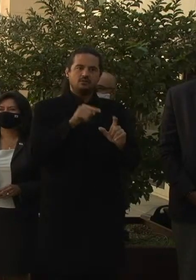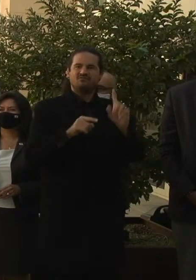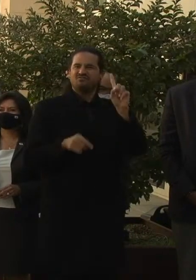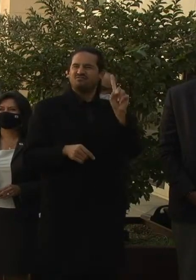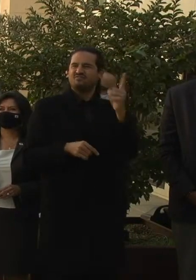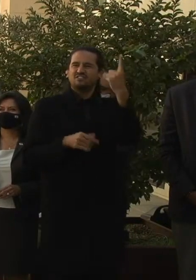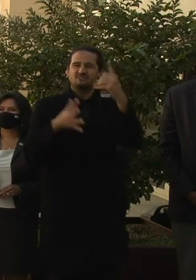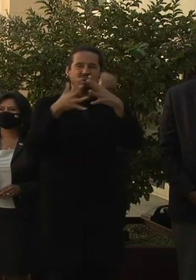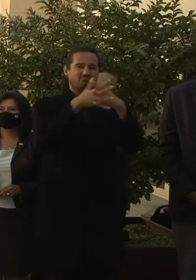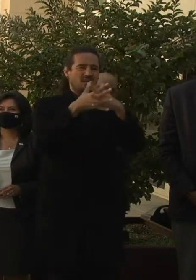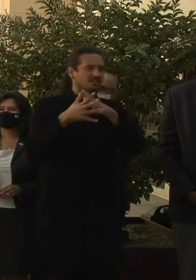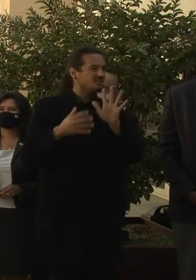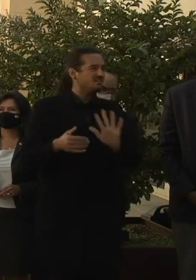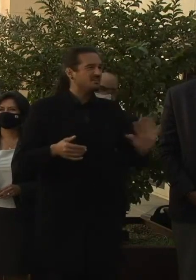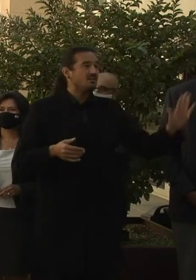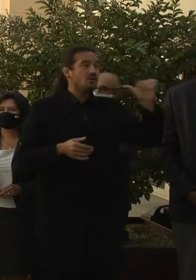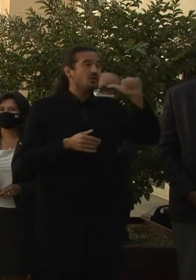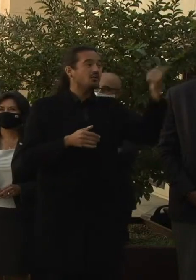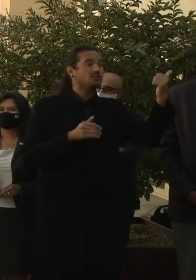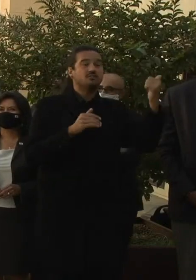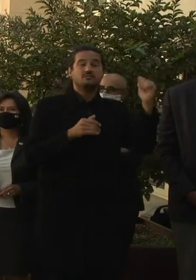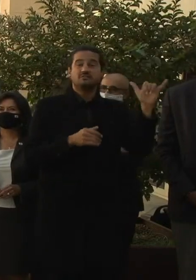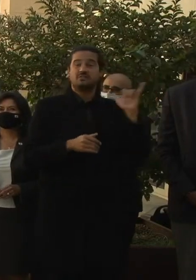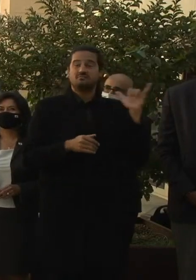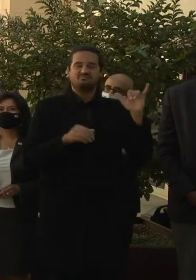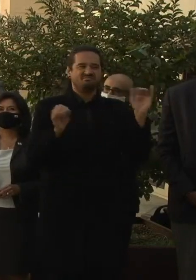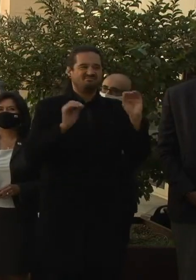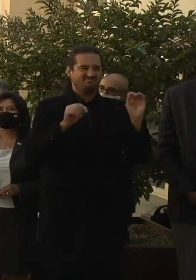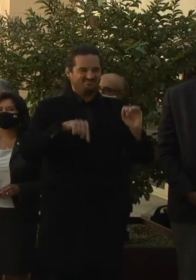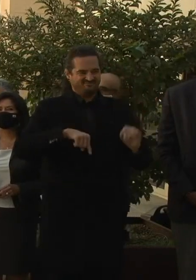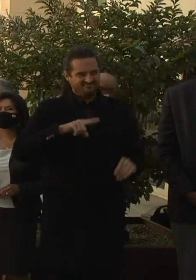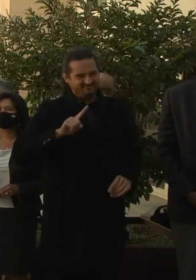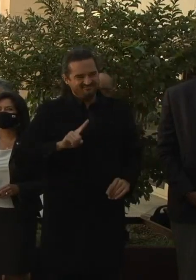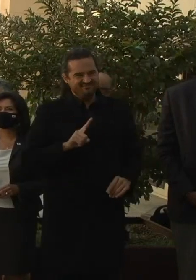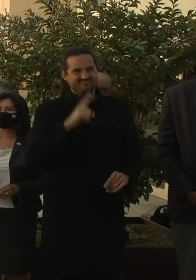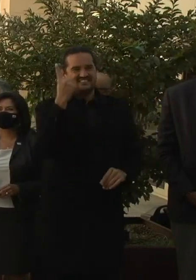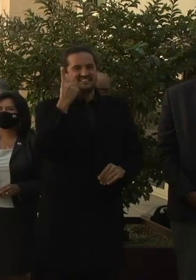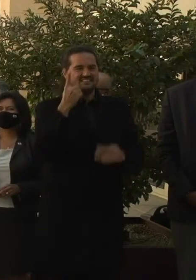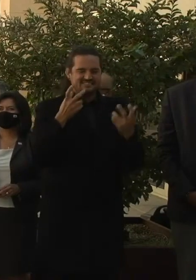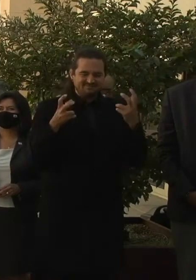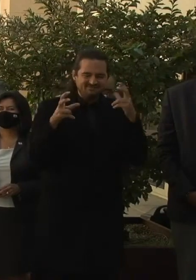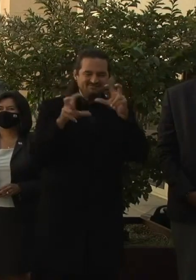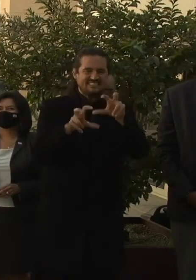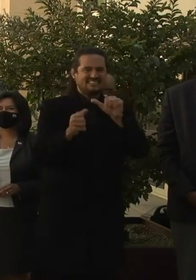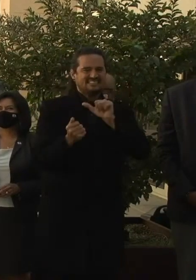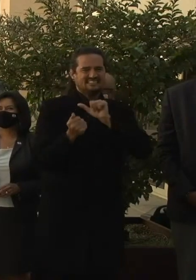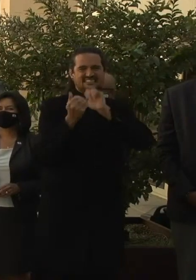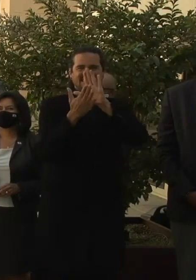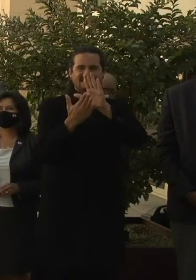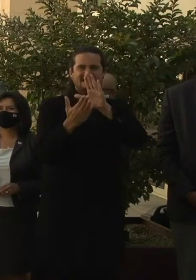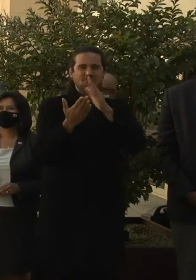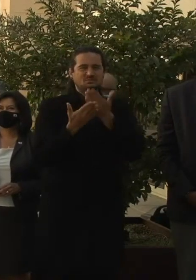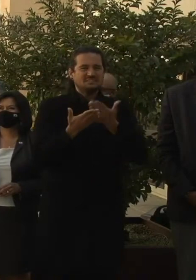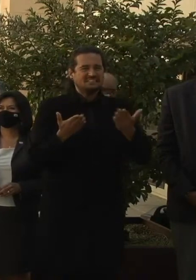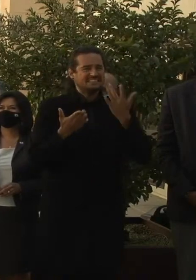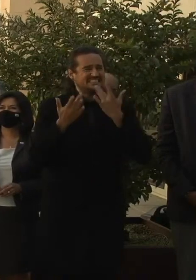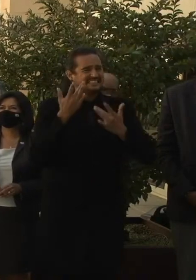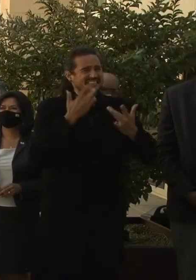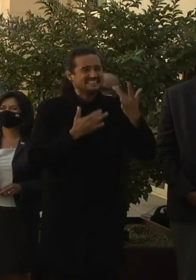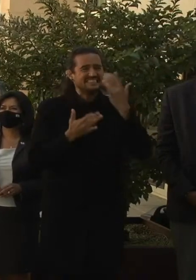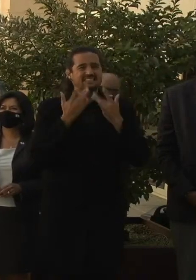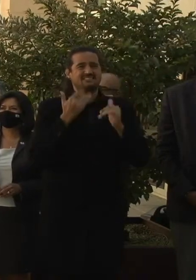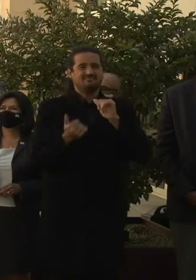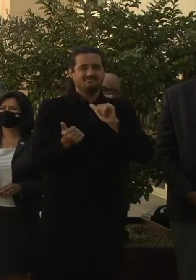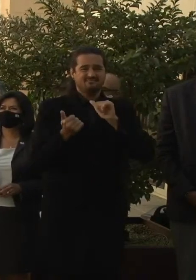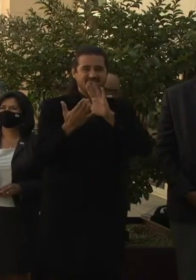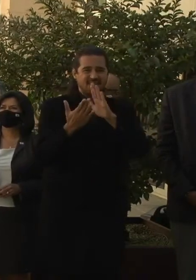ever endeavored to invest these kinds of resources. No state has ever committed to investing these resources with an actual